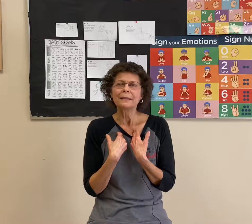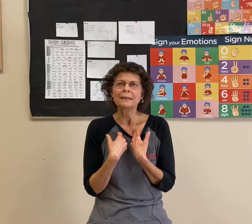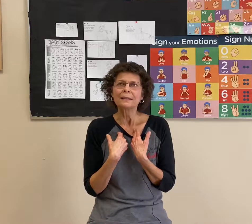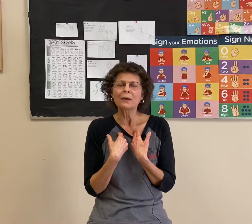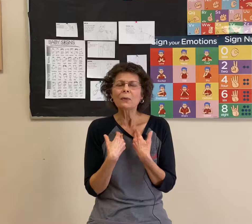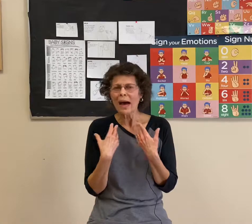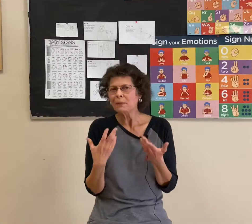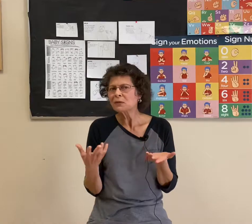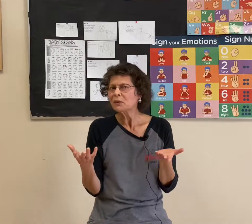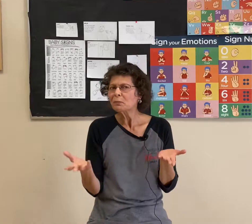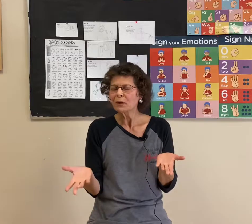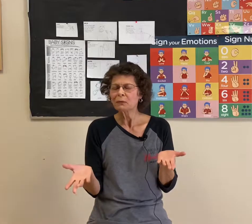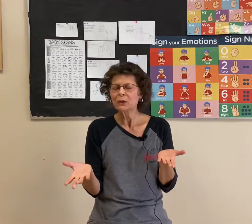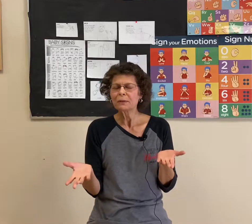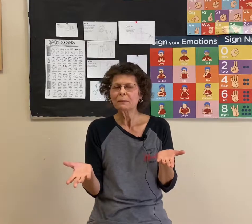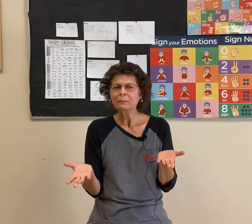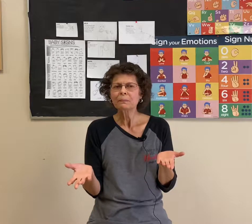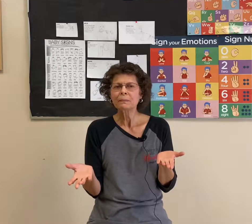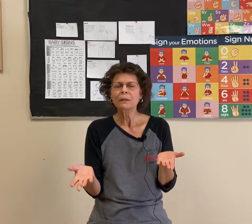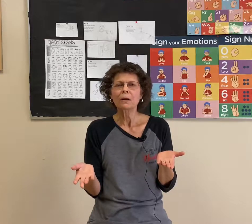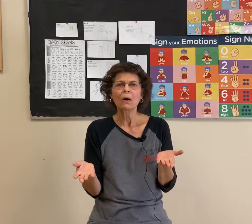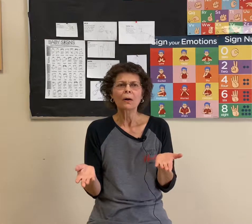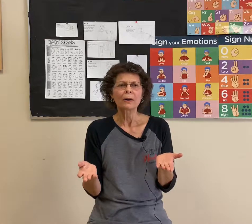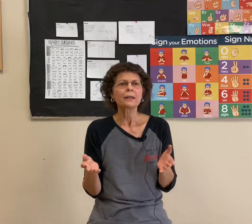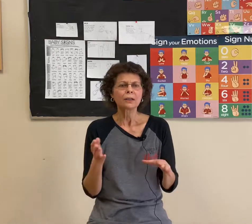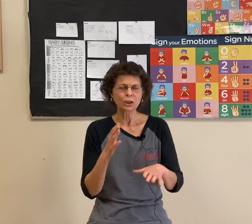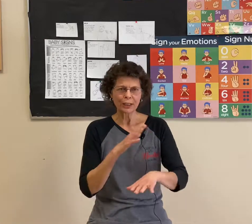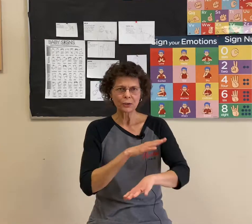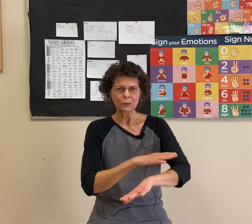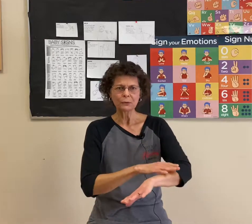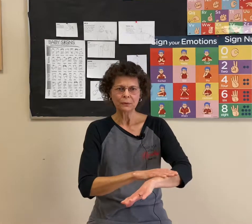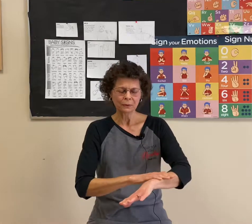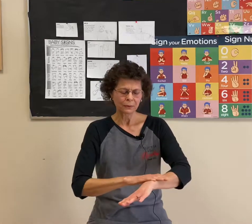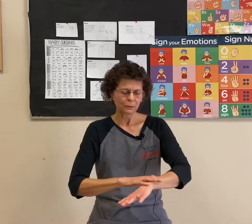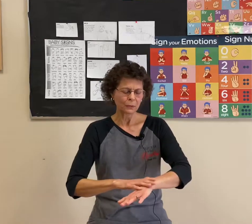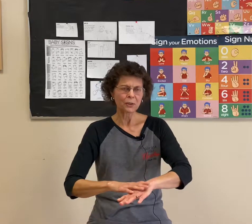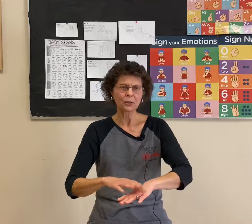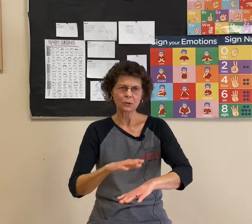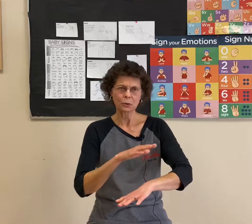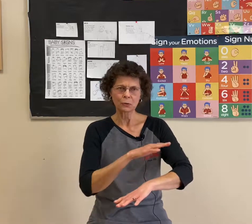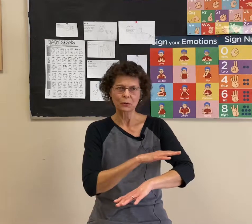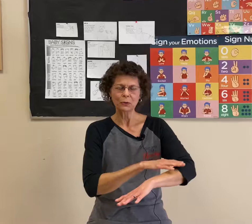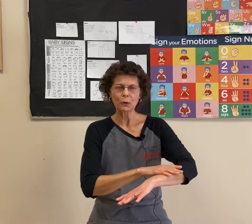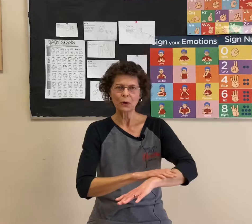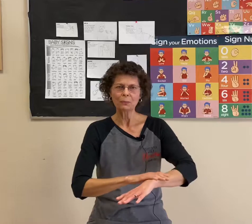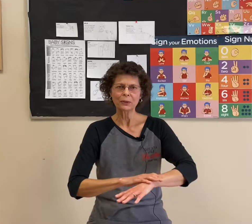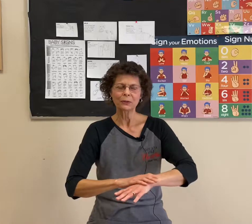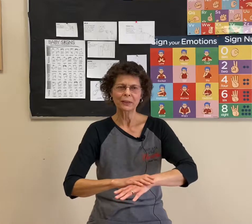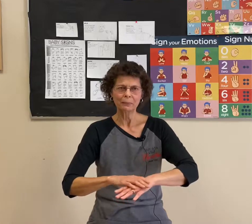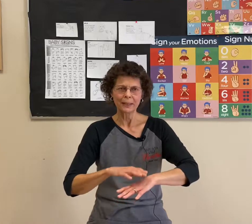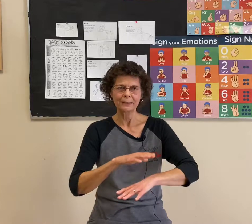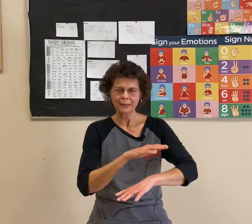whole atmosphere of my room are gentle, which is you stroke your arm like you're going to pet an